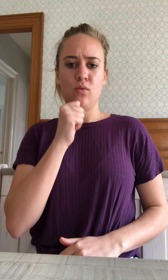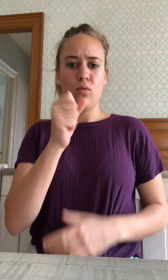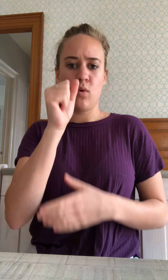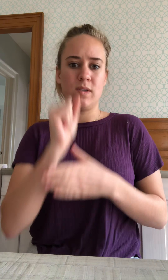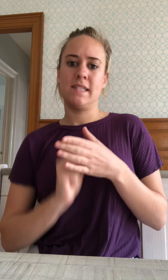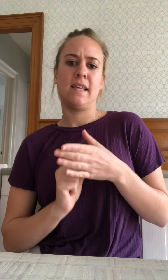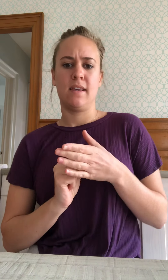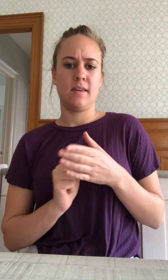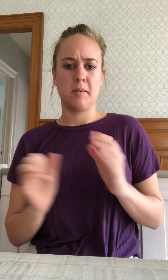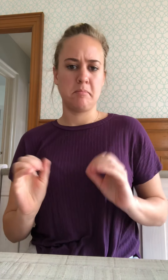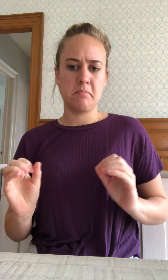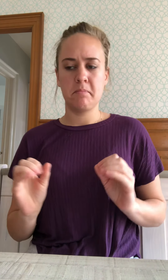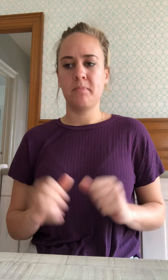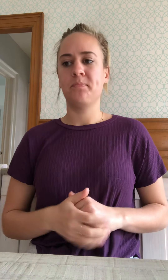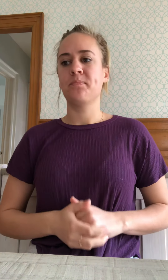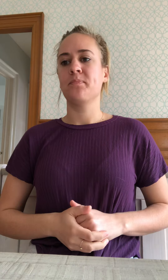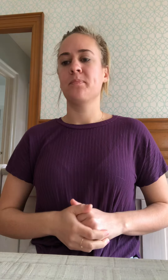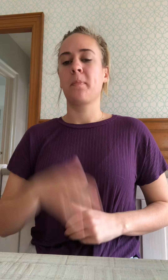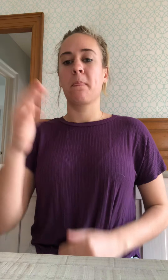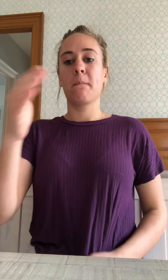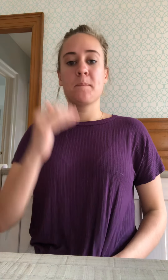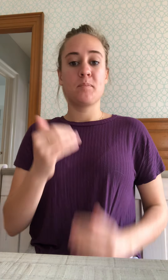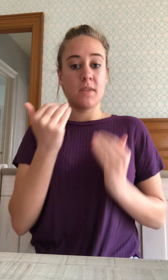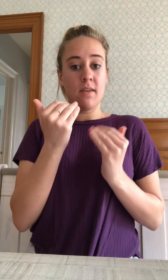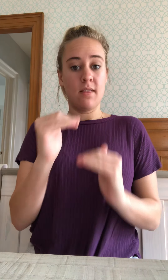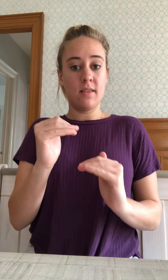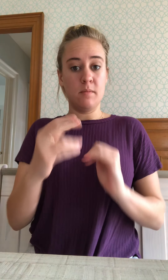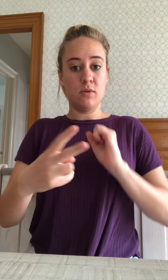Limited retention is referring to most orthodontic cases.